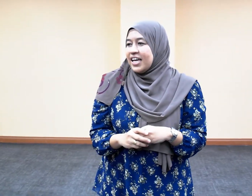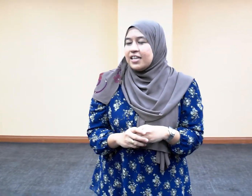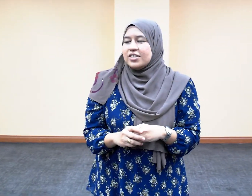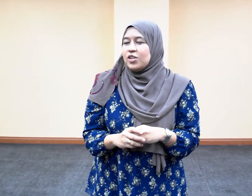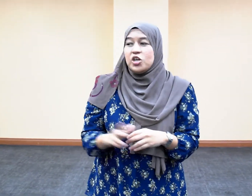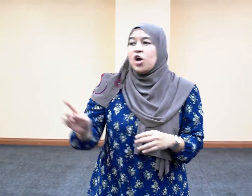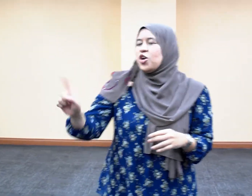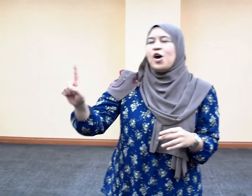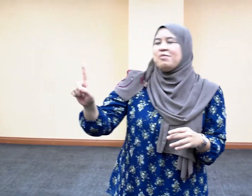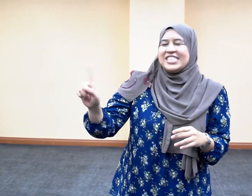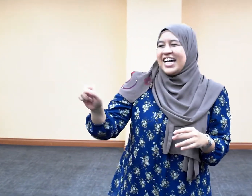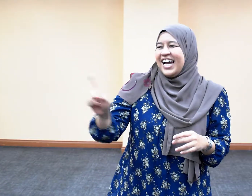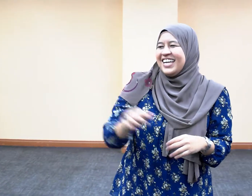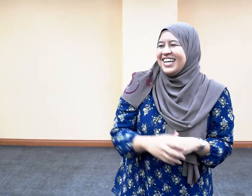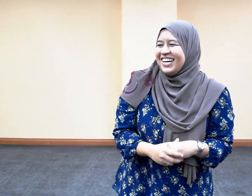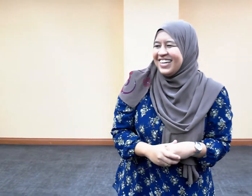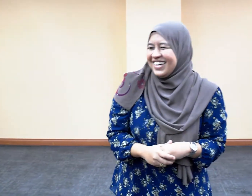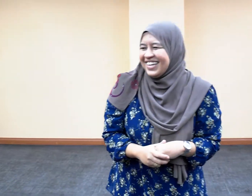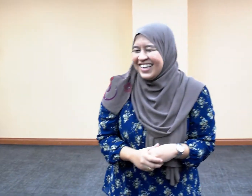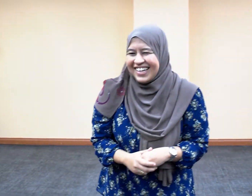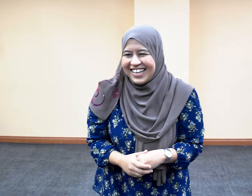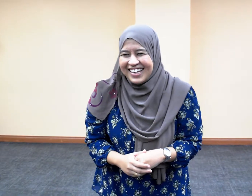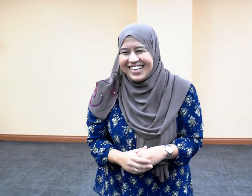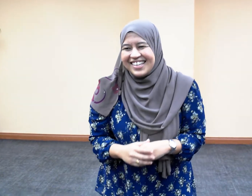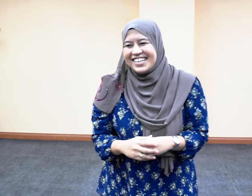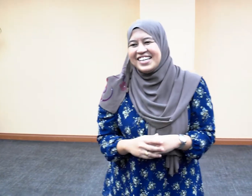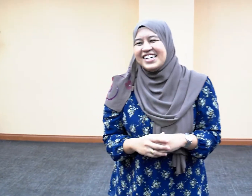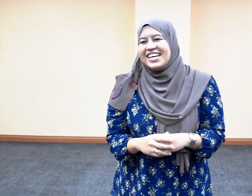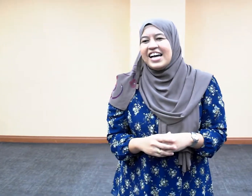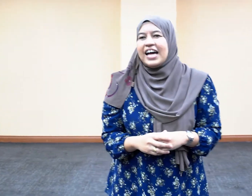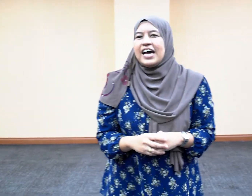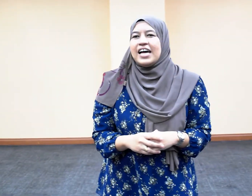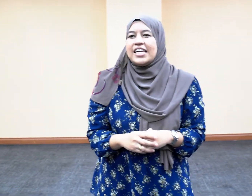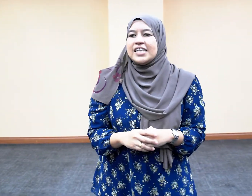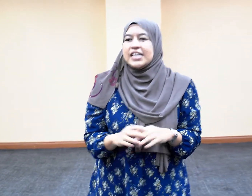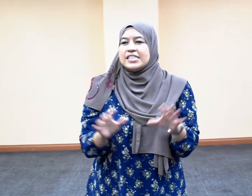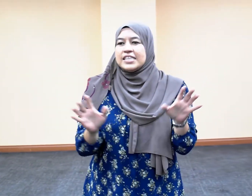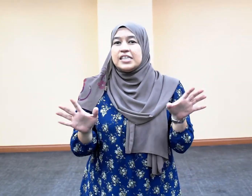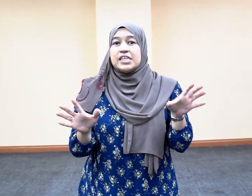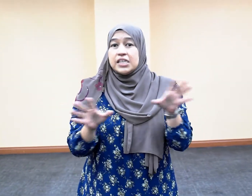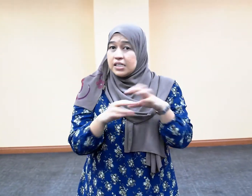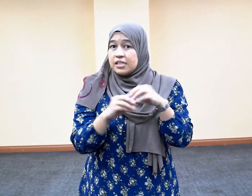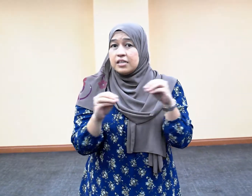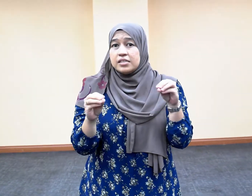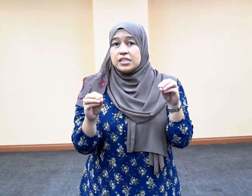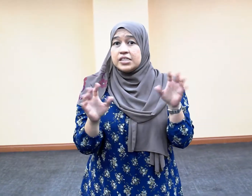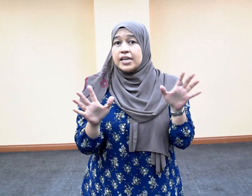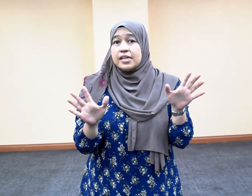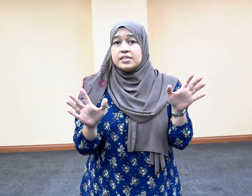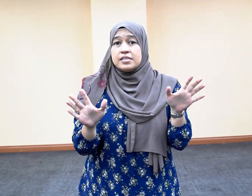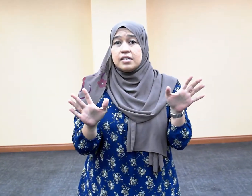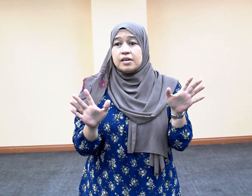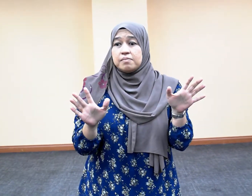No no no What the ghost answer? And then suddenly The chairs Stopped